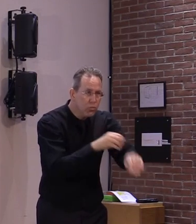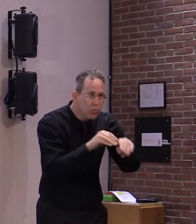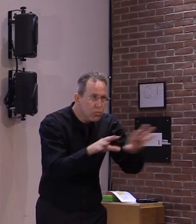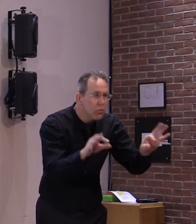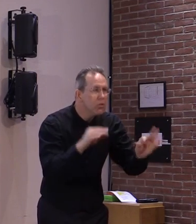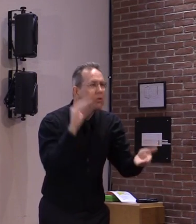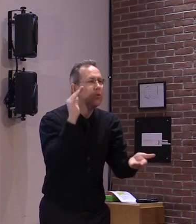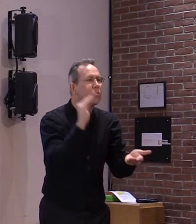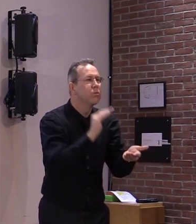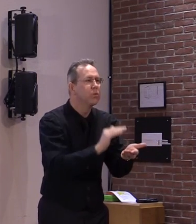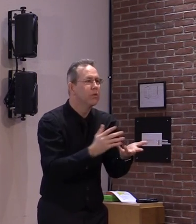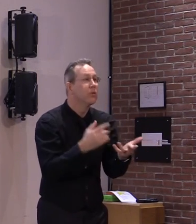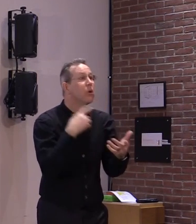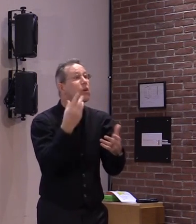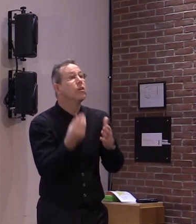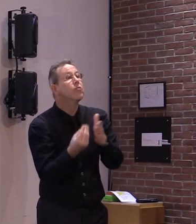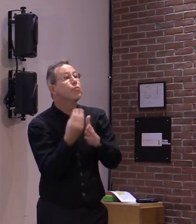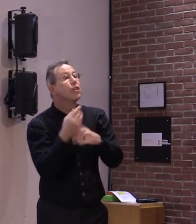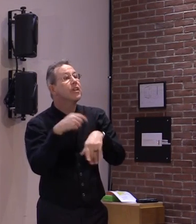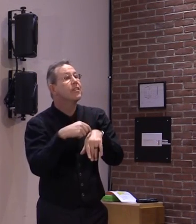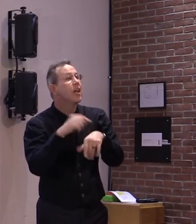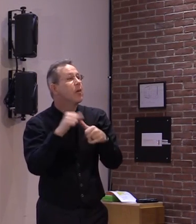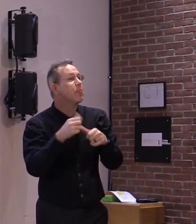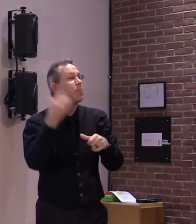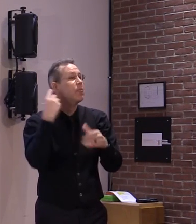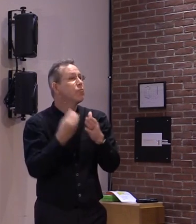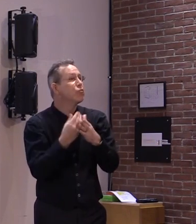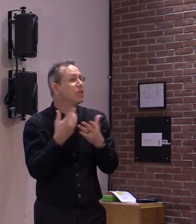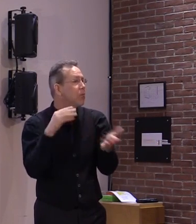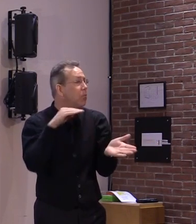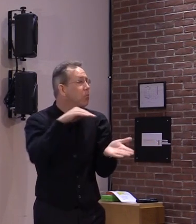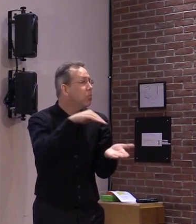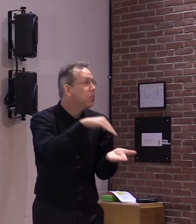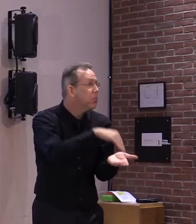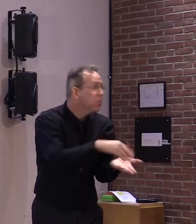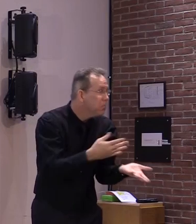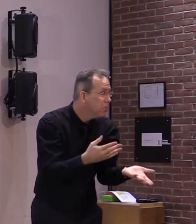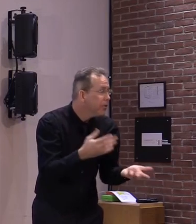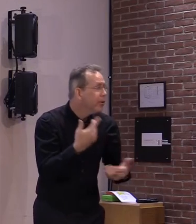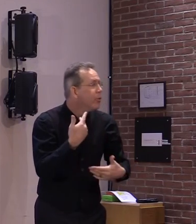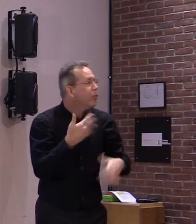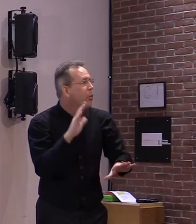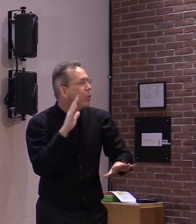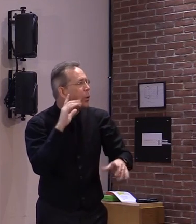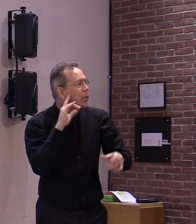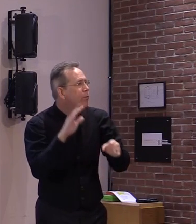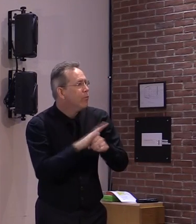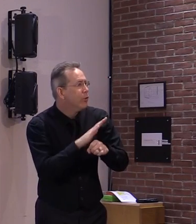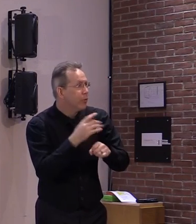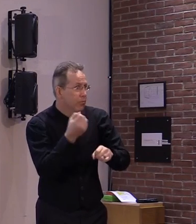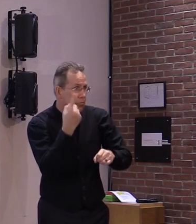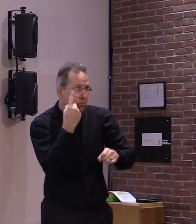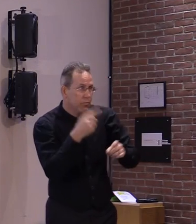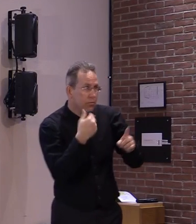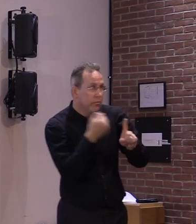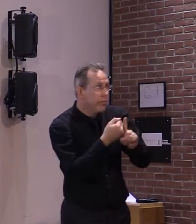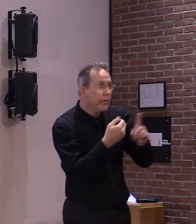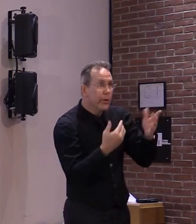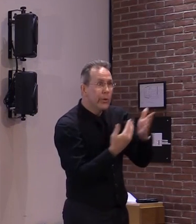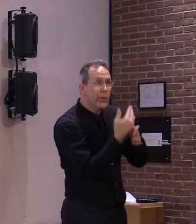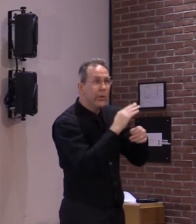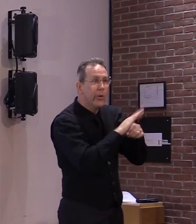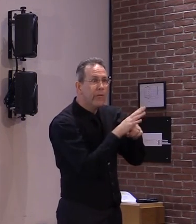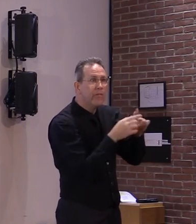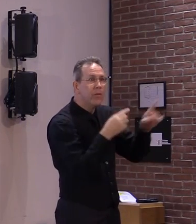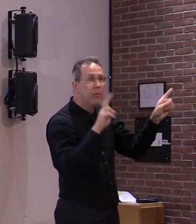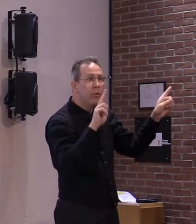the spring. Again, we don't know what the full impact will be of the variants and what that will do to our case counts. So